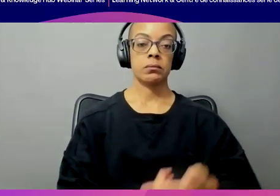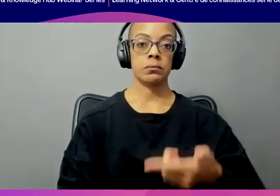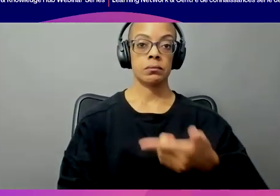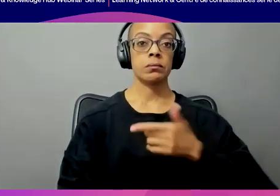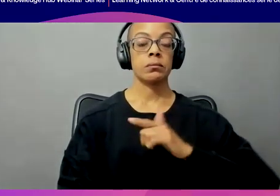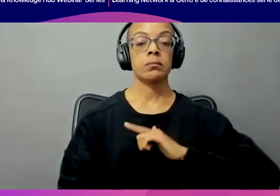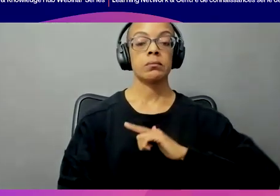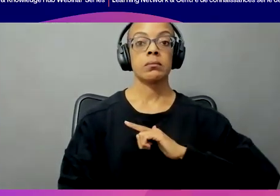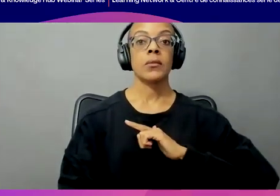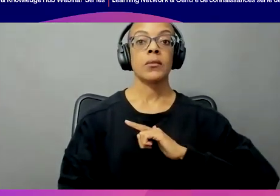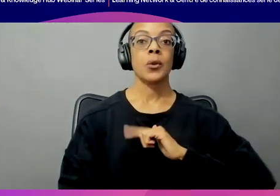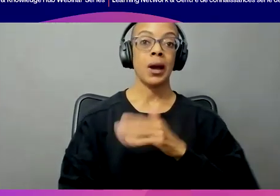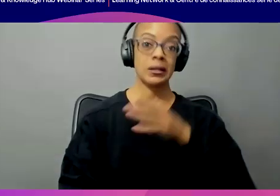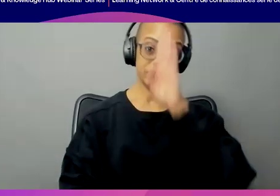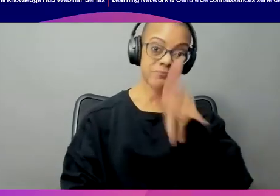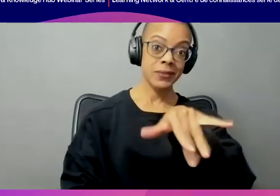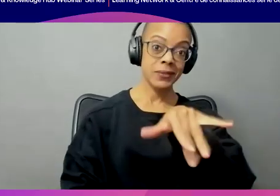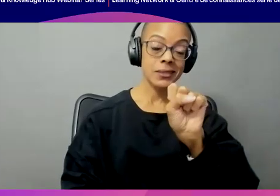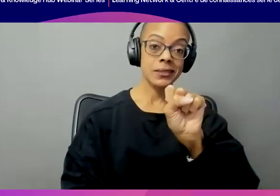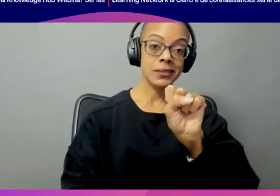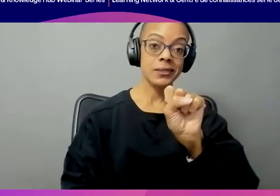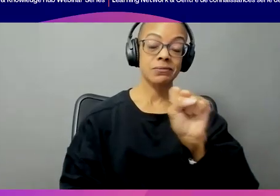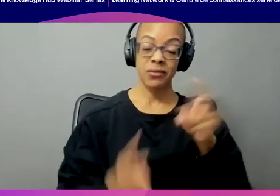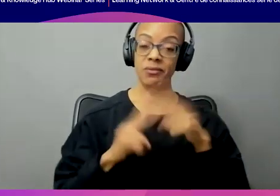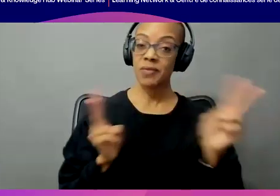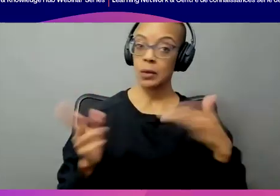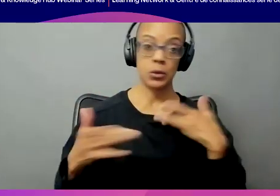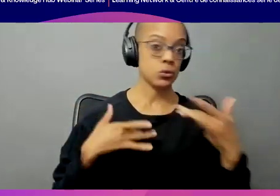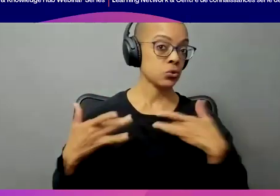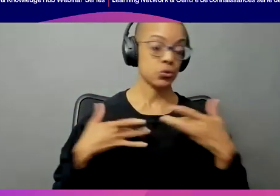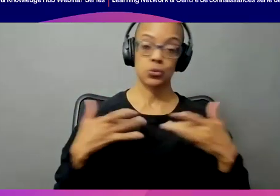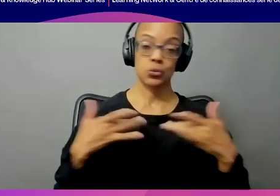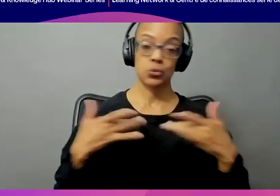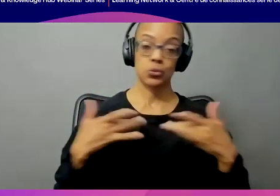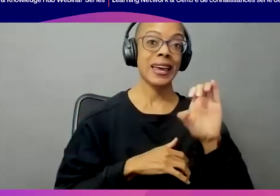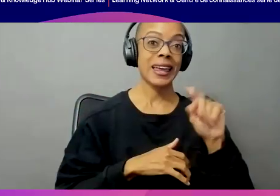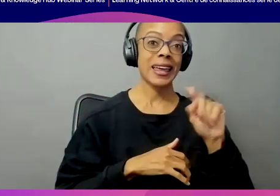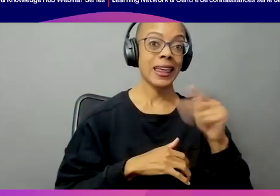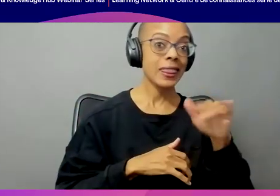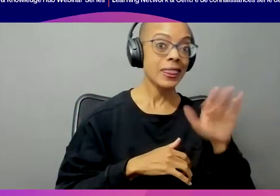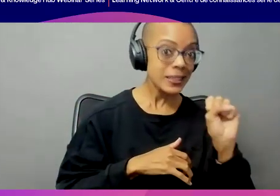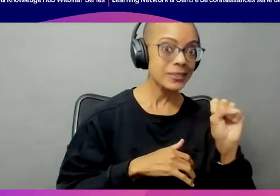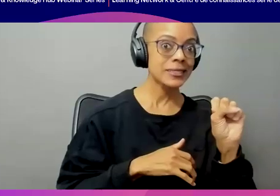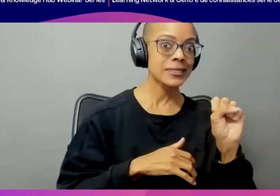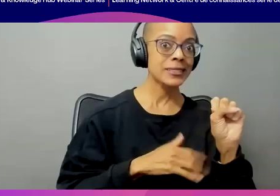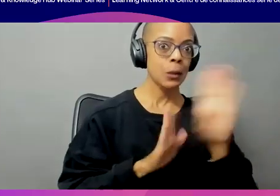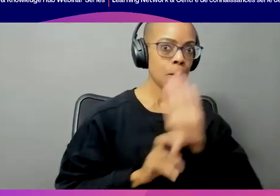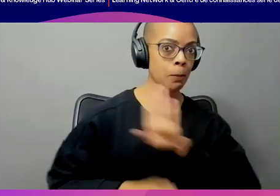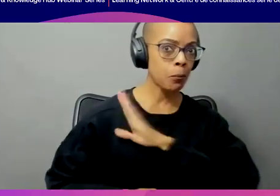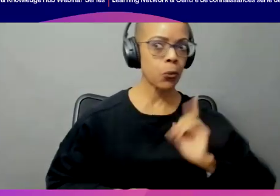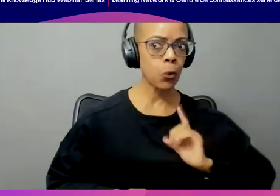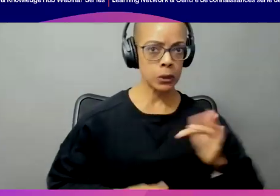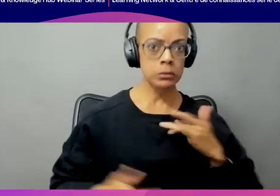yes, this concerned us a lot. And it concerned our ethics review board a lot as well. And we had